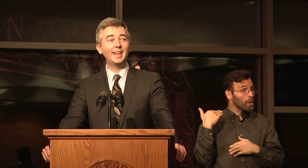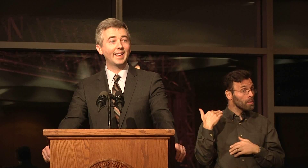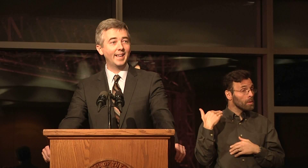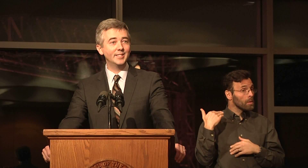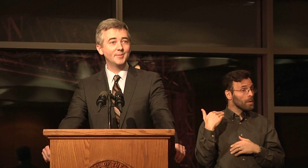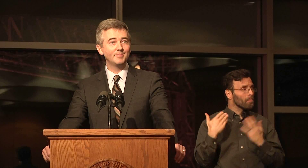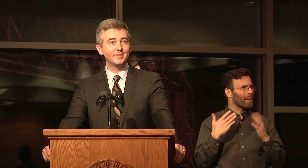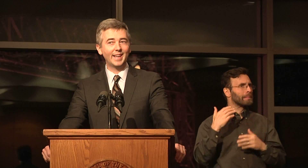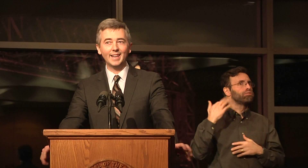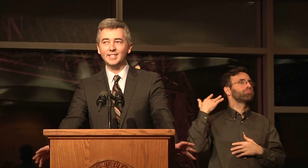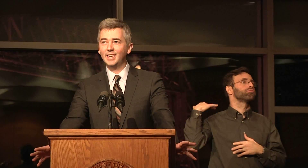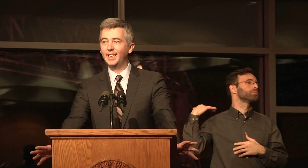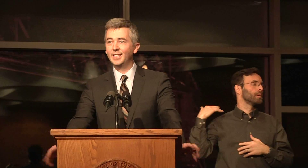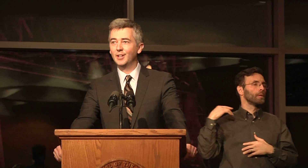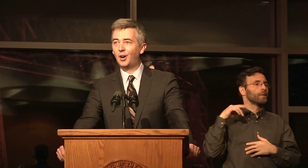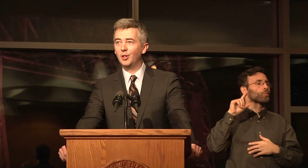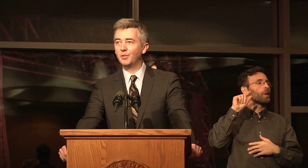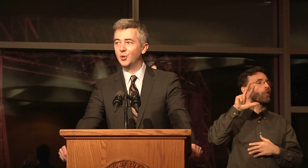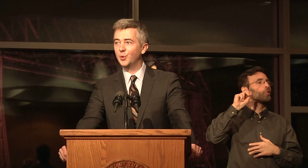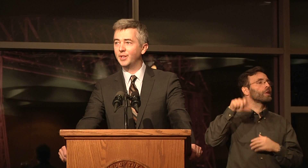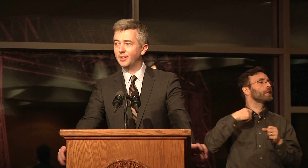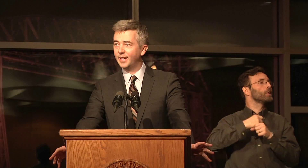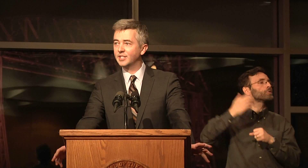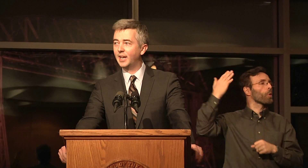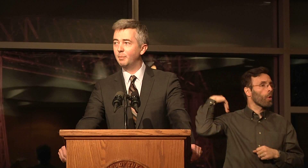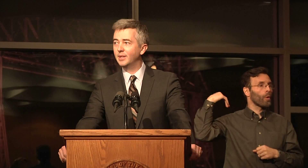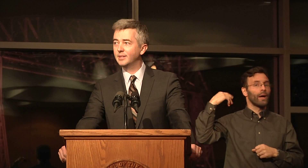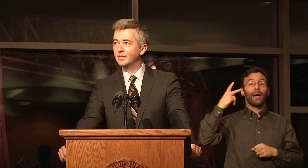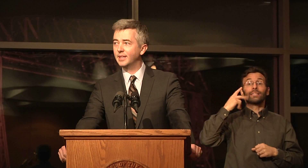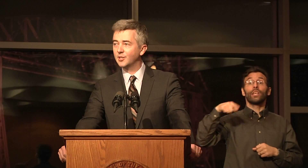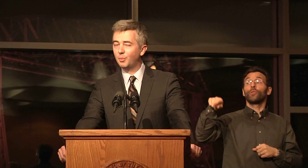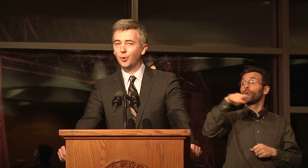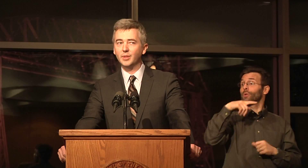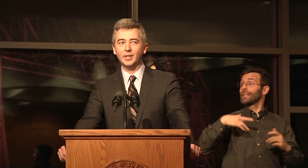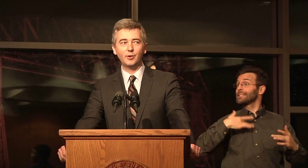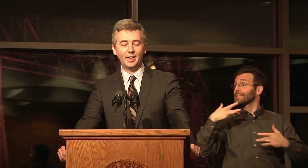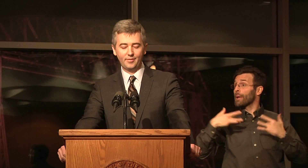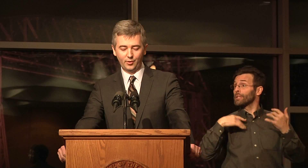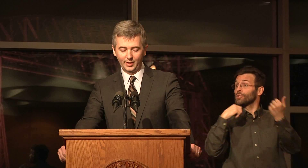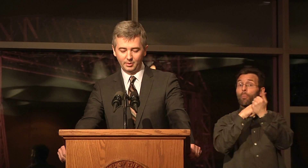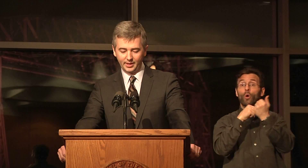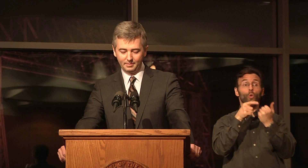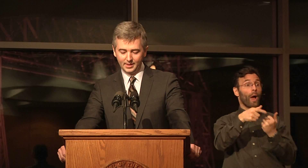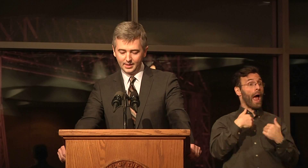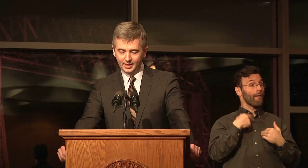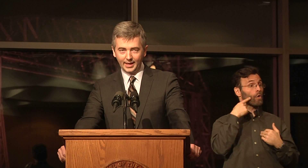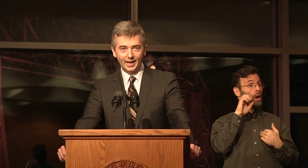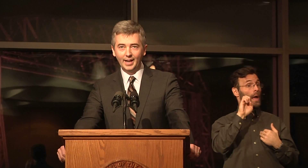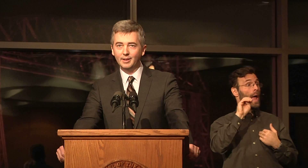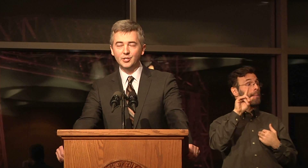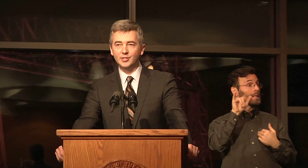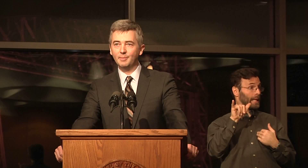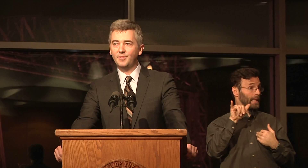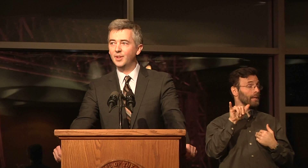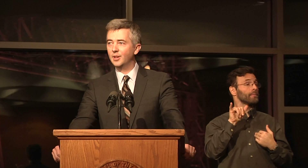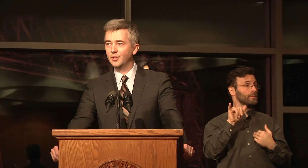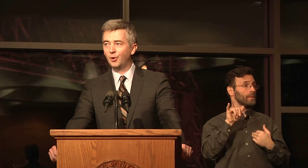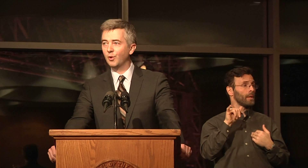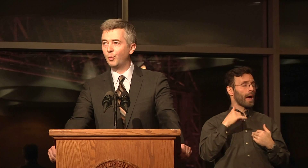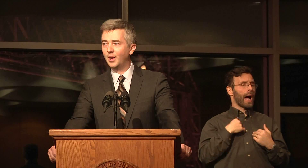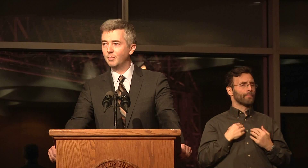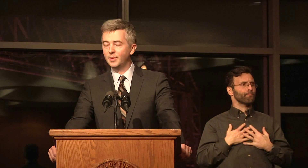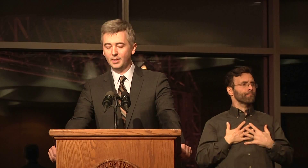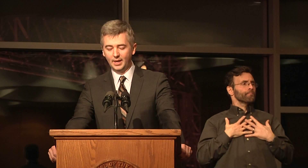Probably been decades. And I see all of you and the excitement and support that you have for Emily. And I just am